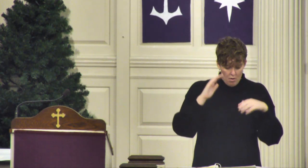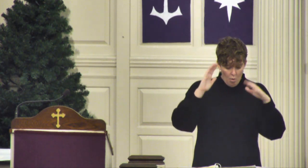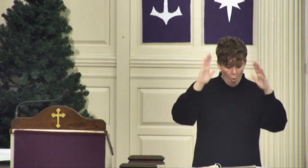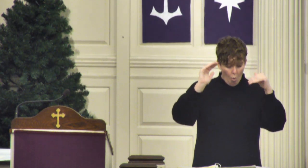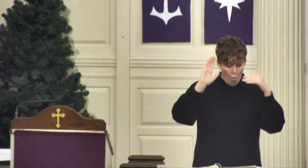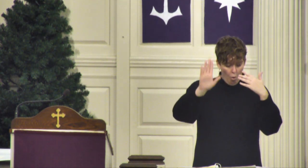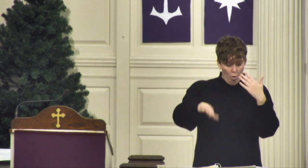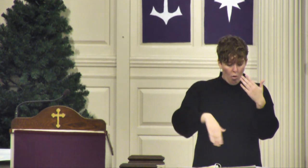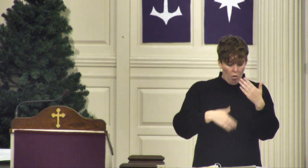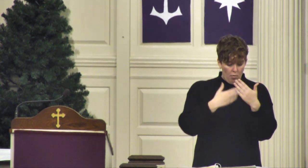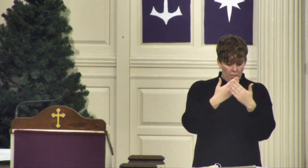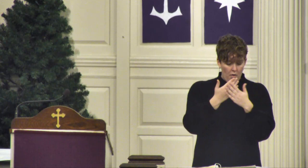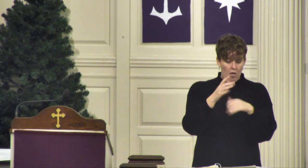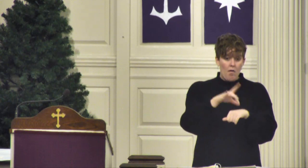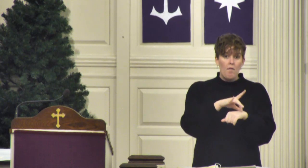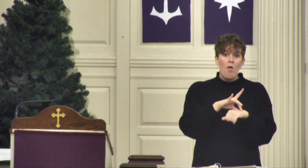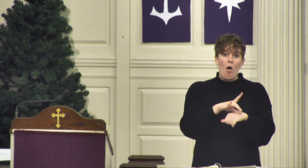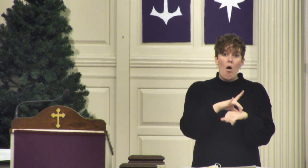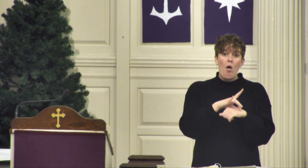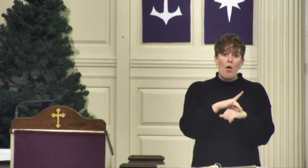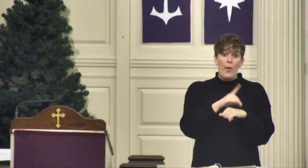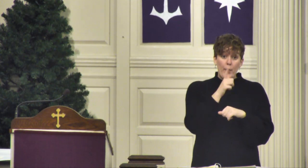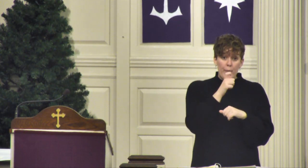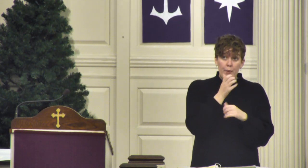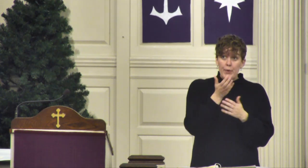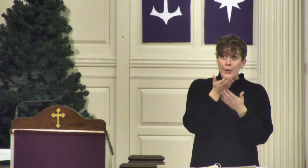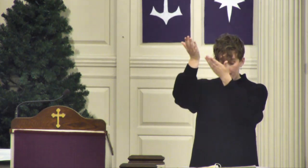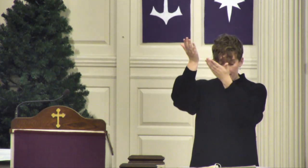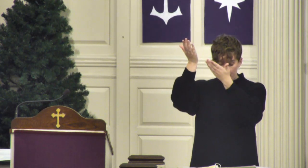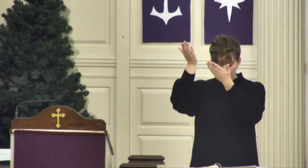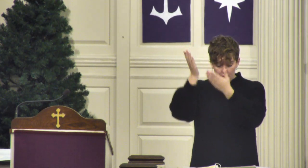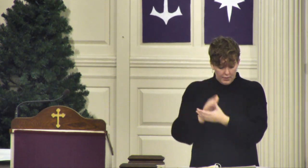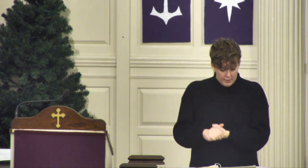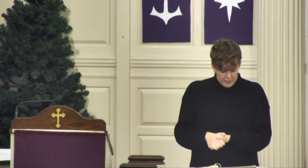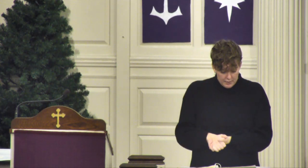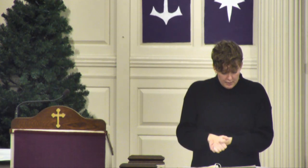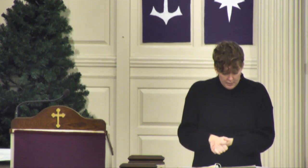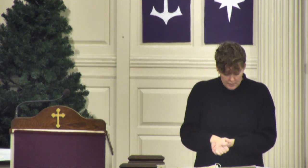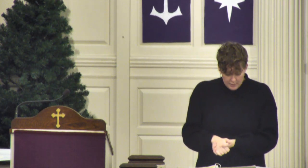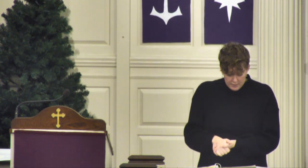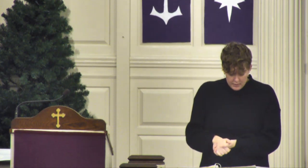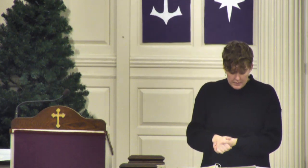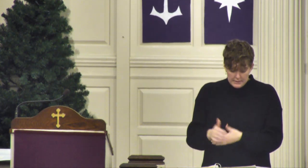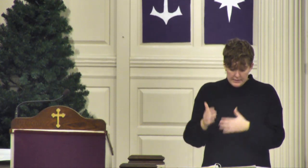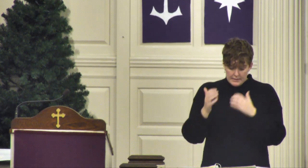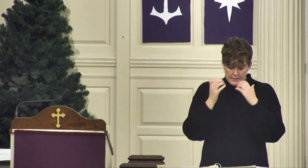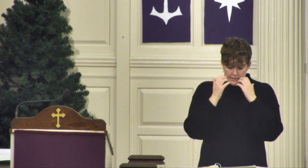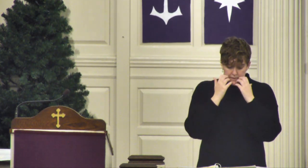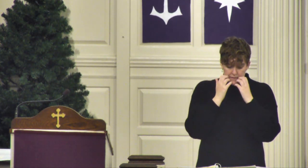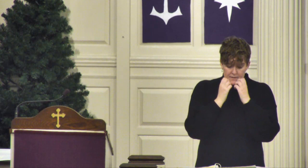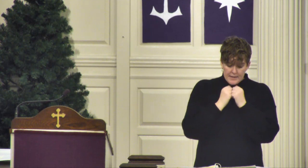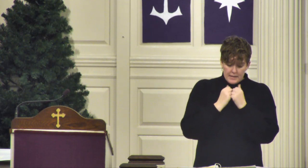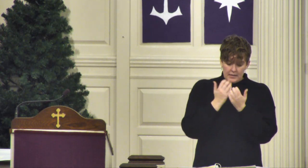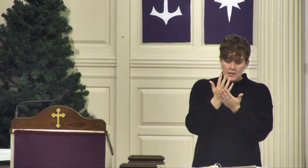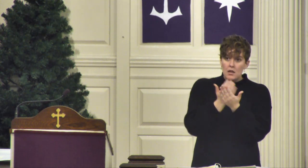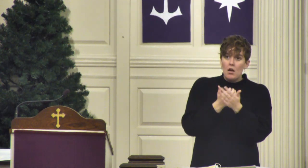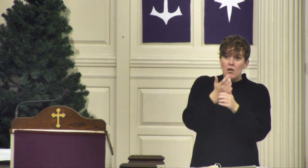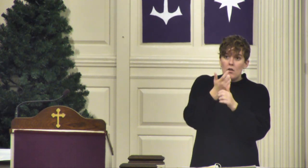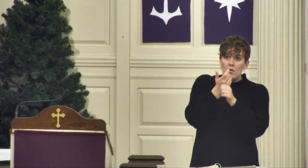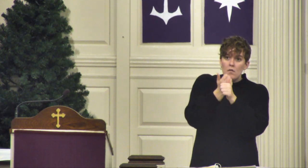consolation, above all the earth thou art, dear